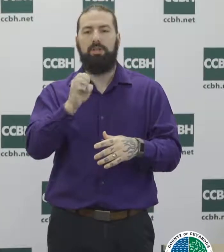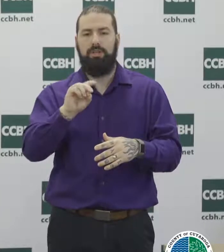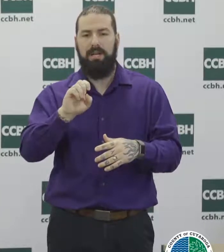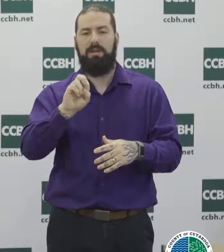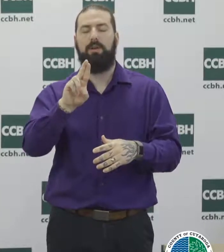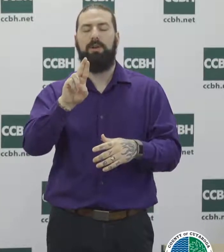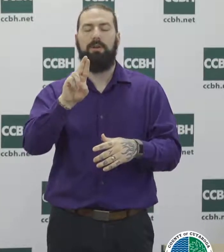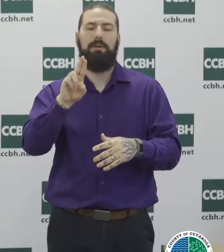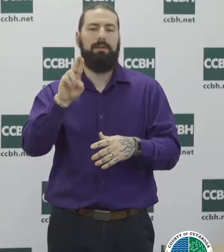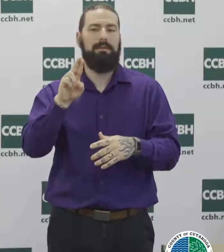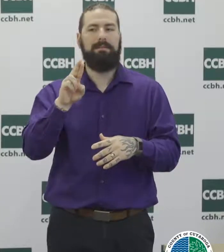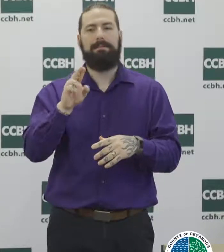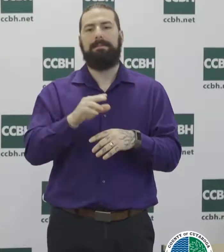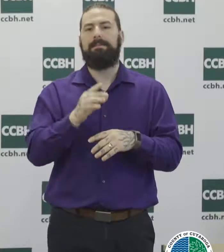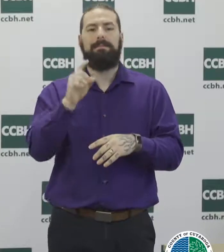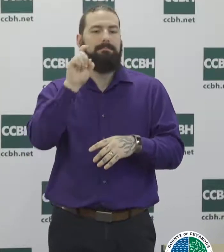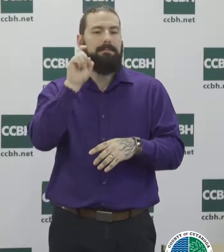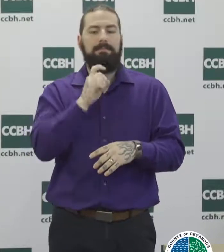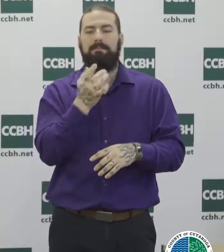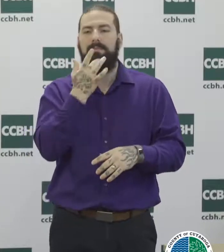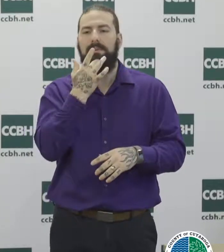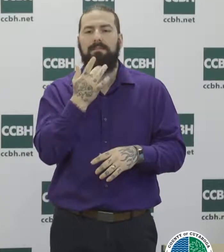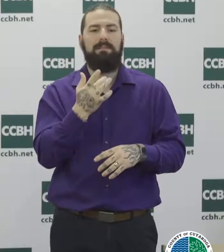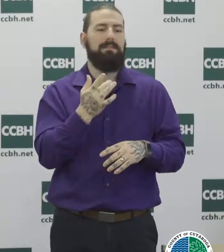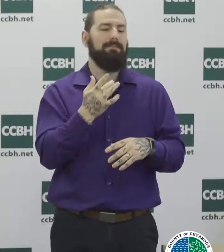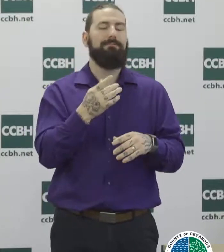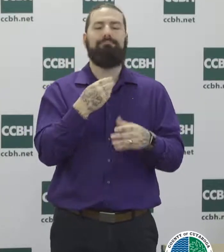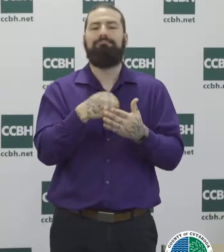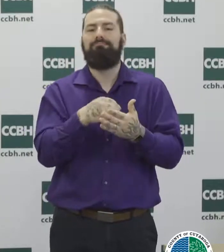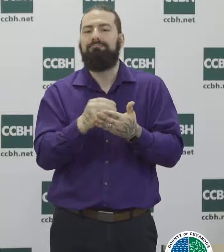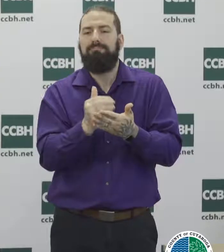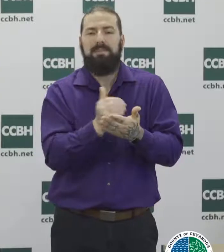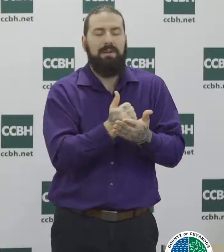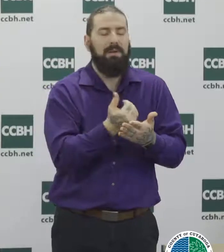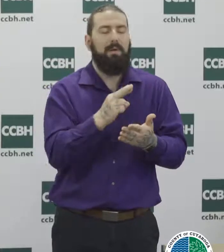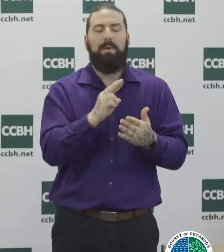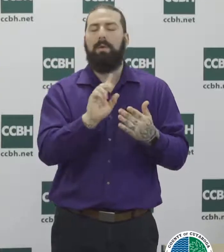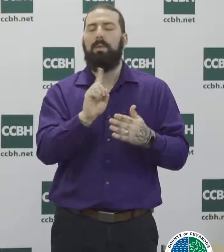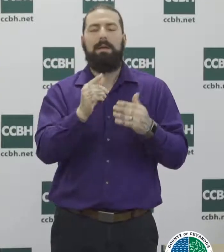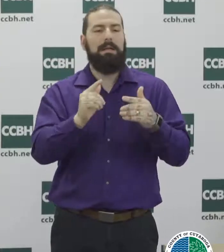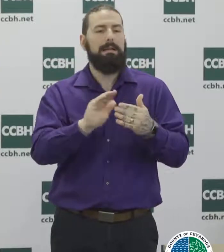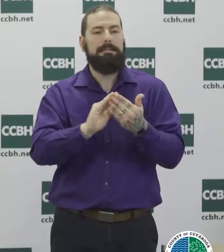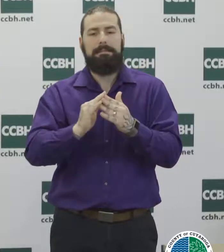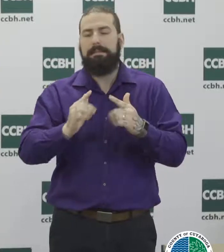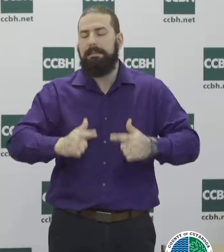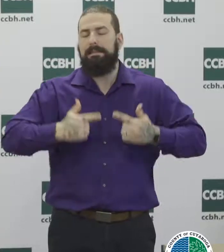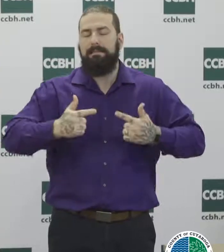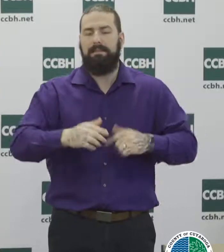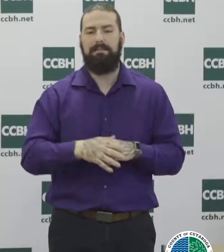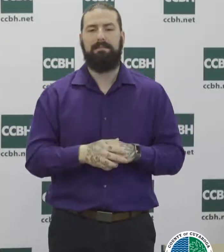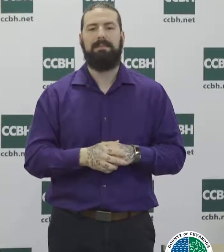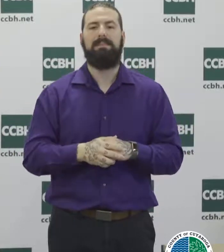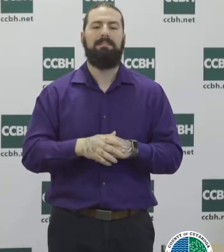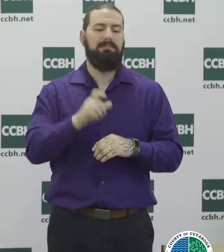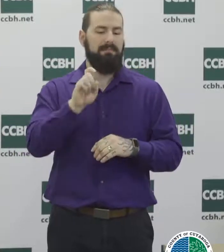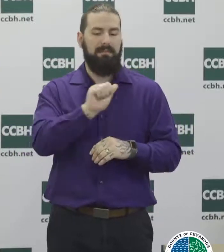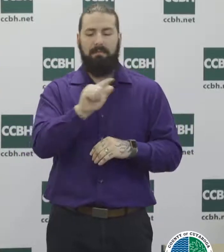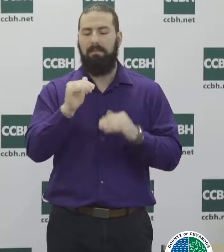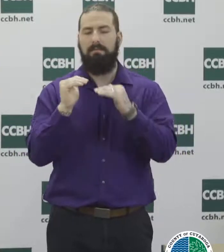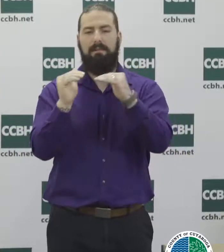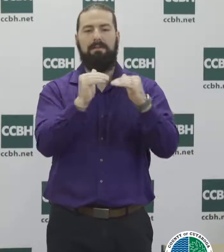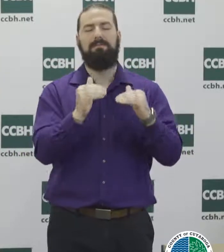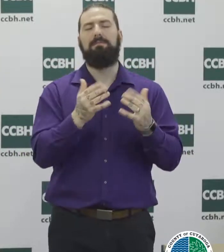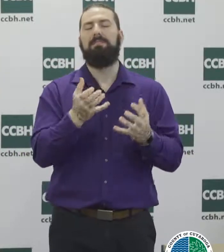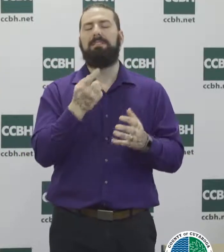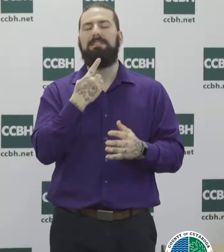live. So I just like to end in just being grateful for the support